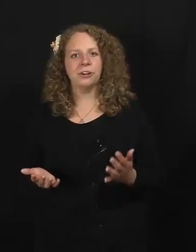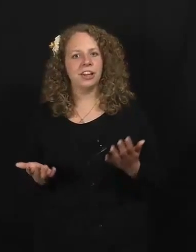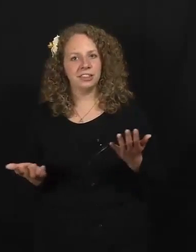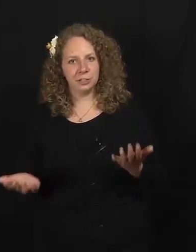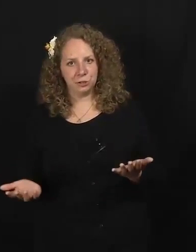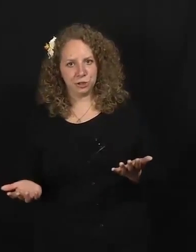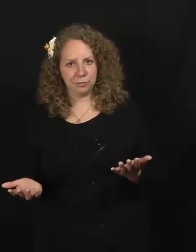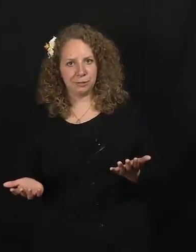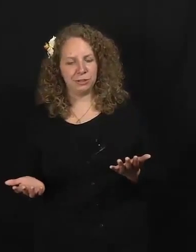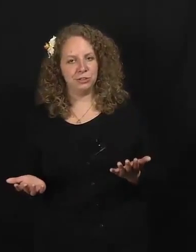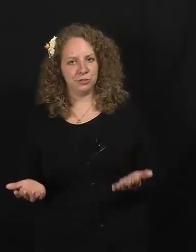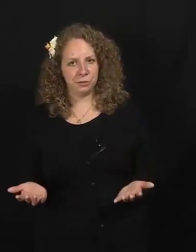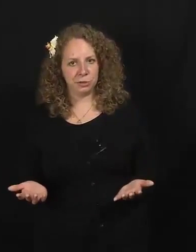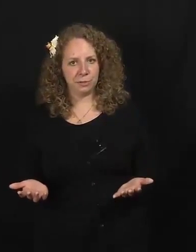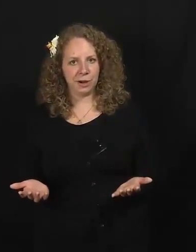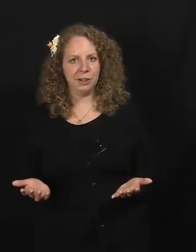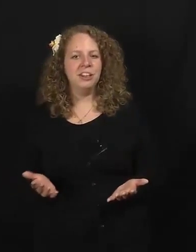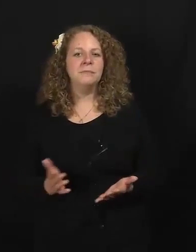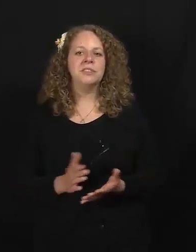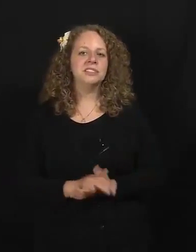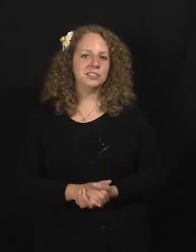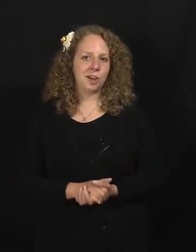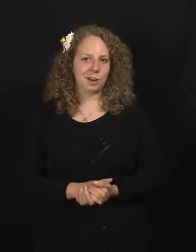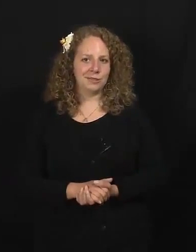or at least you should be able to for the most part, but this is not always